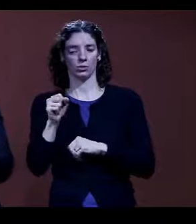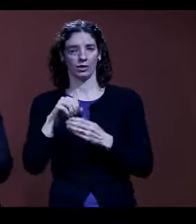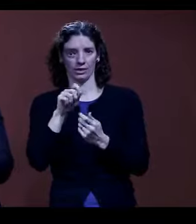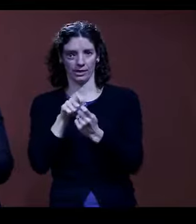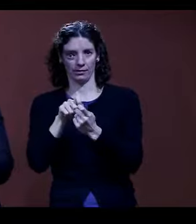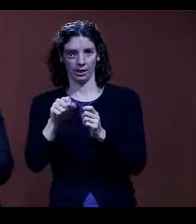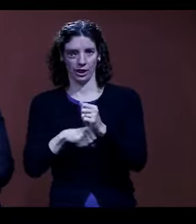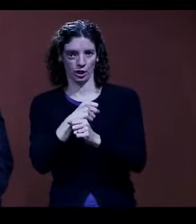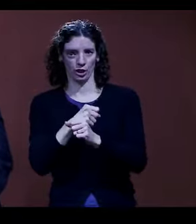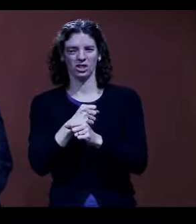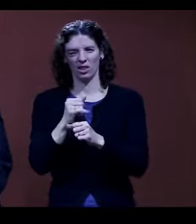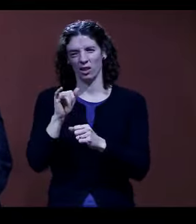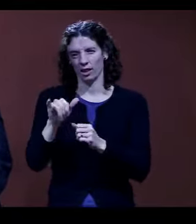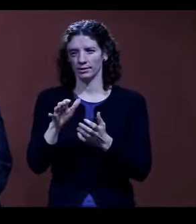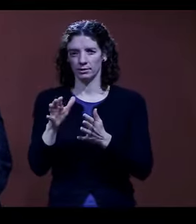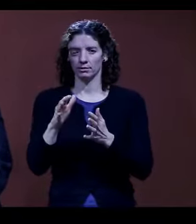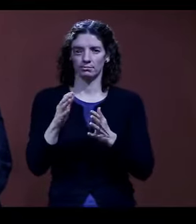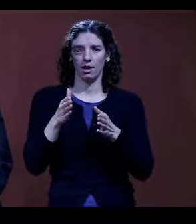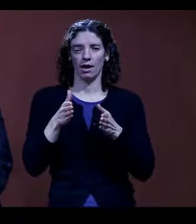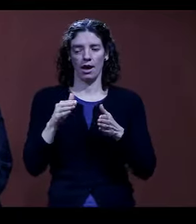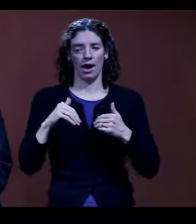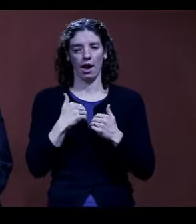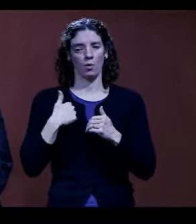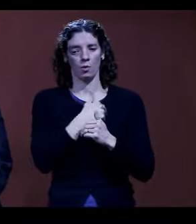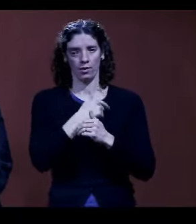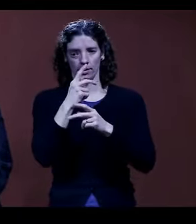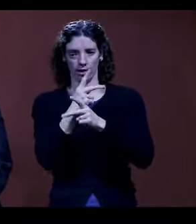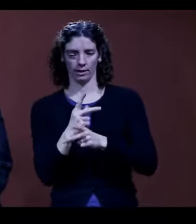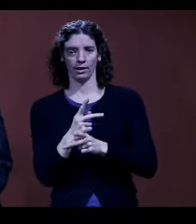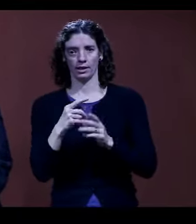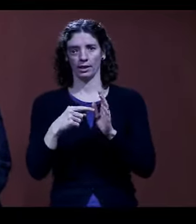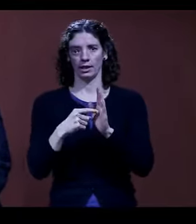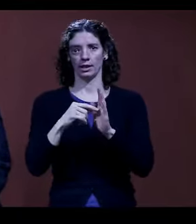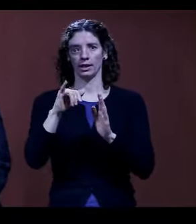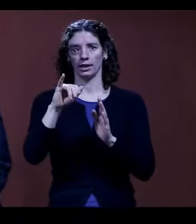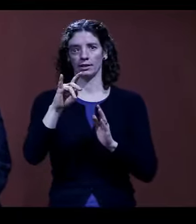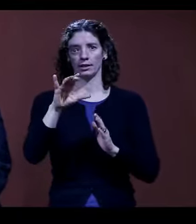So that's kind of the calculation for indicator 2.